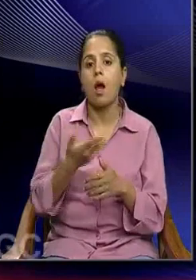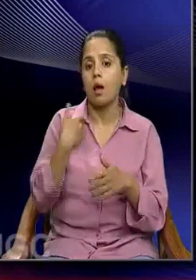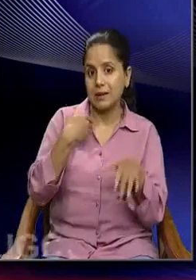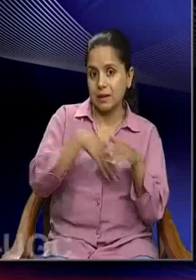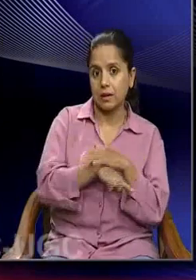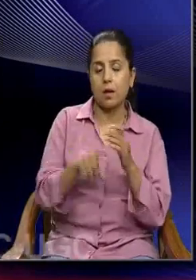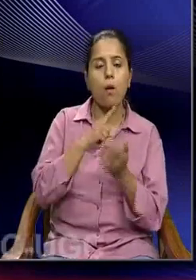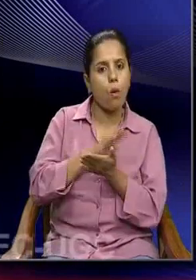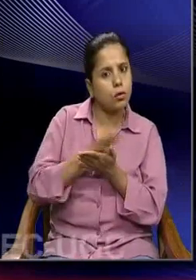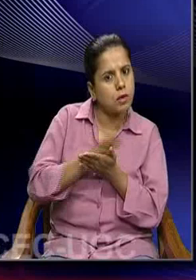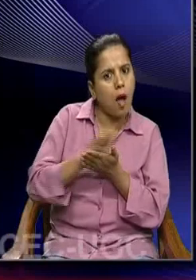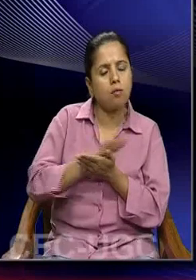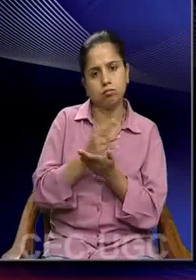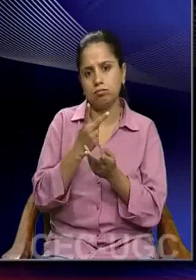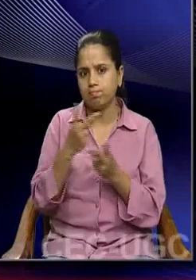internal purification,